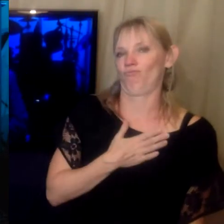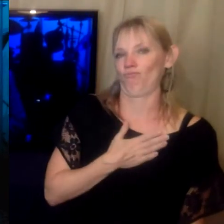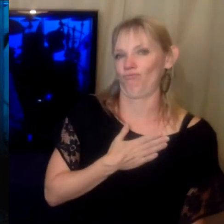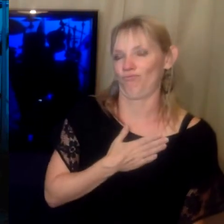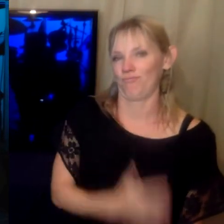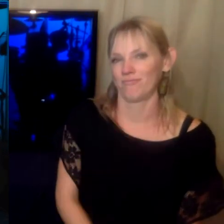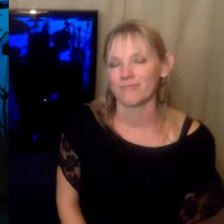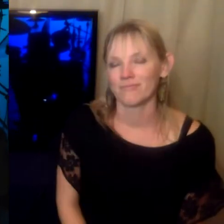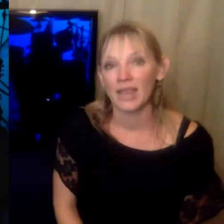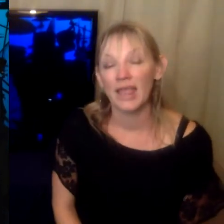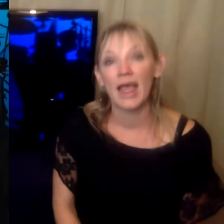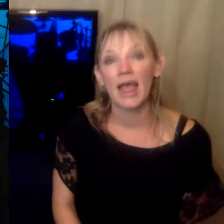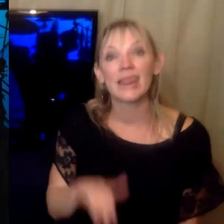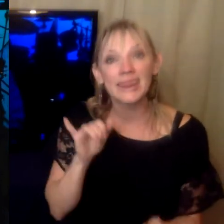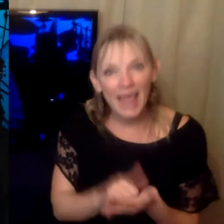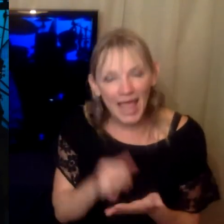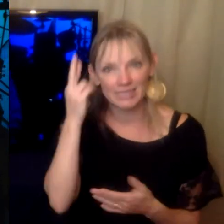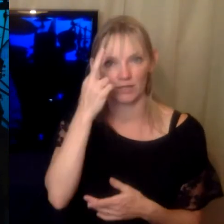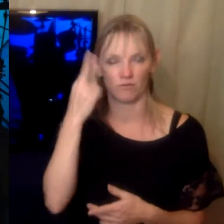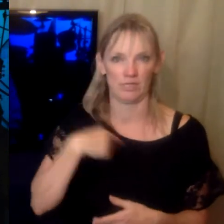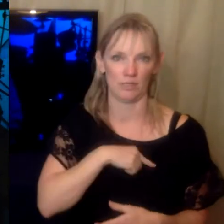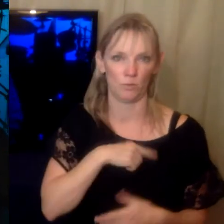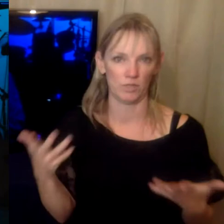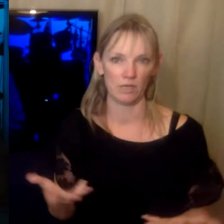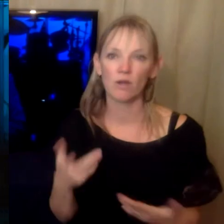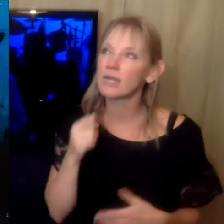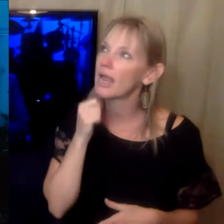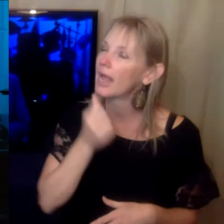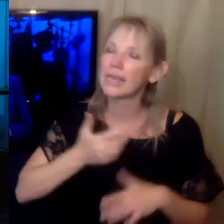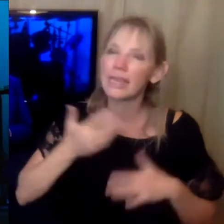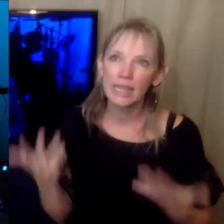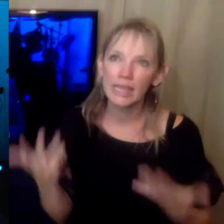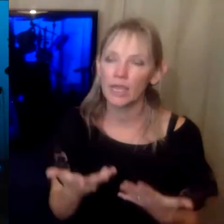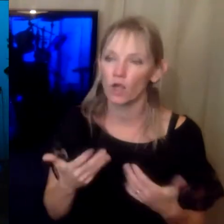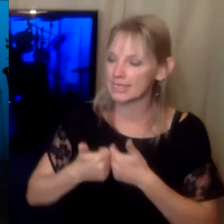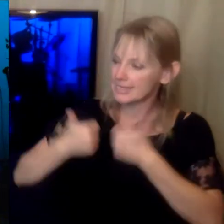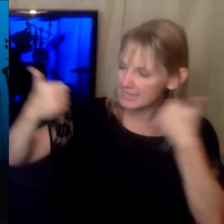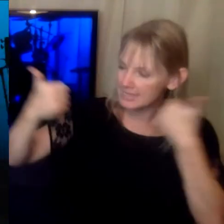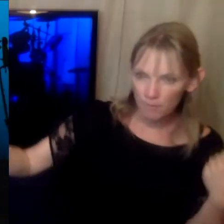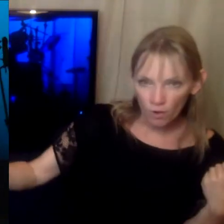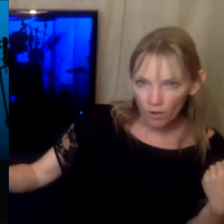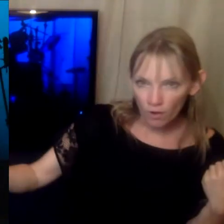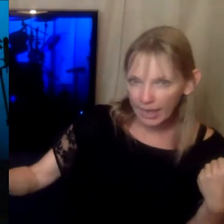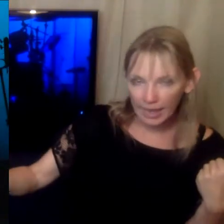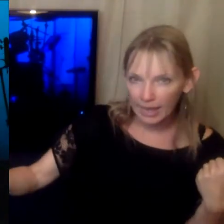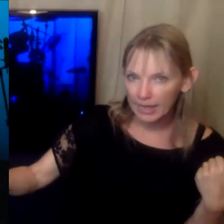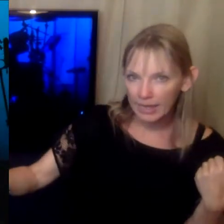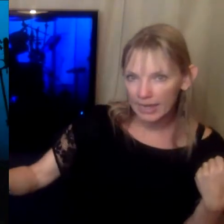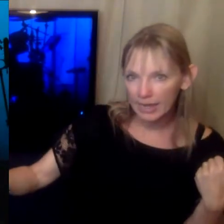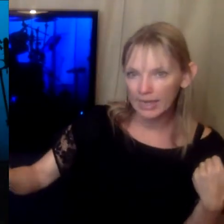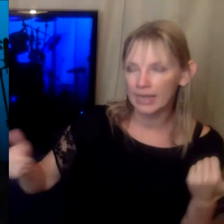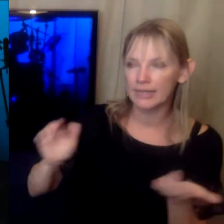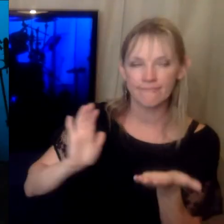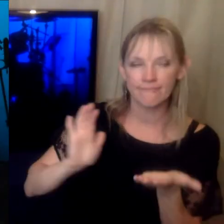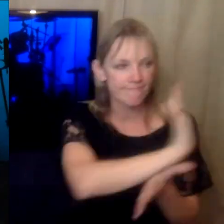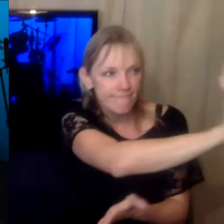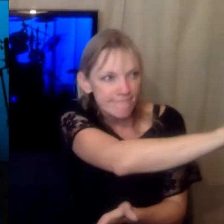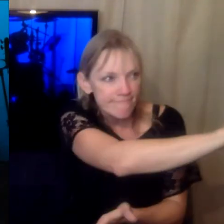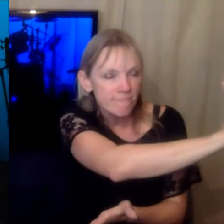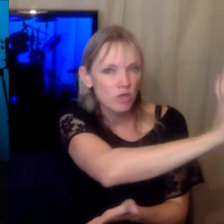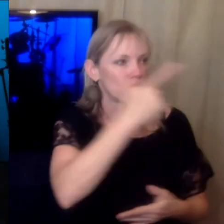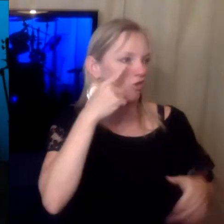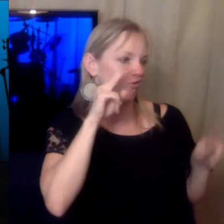See, really, that's what we're here for. We're not here to separate from people, to cast them out, to judge